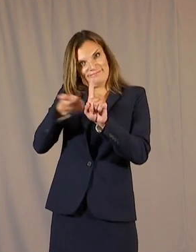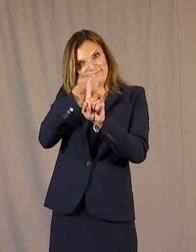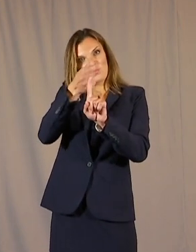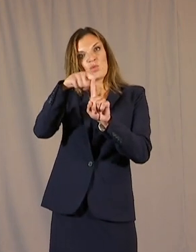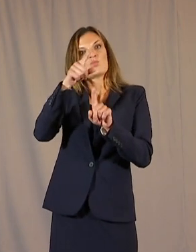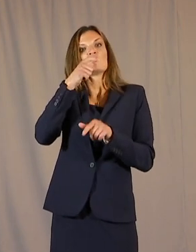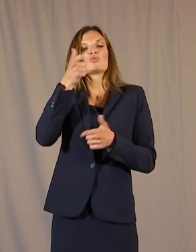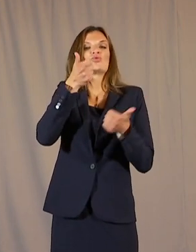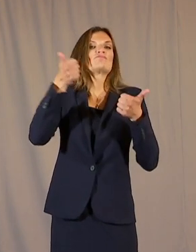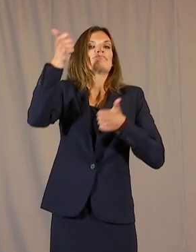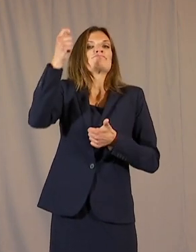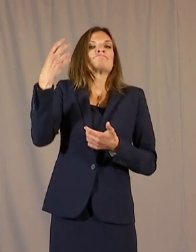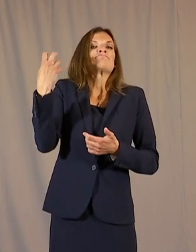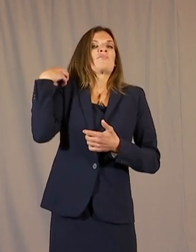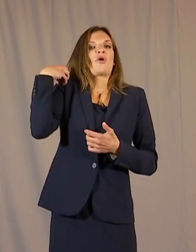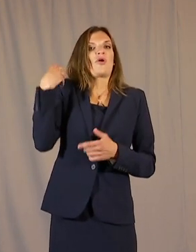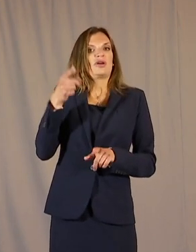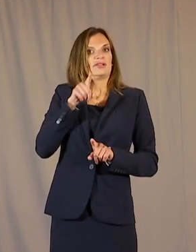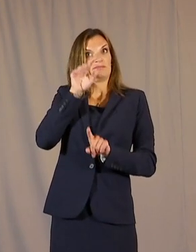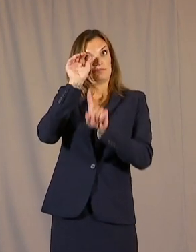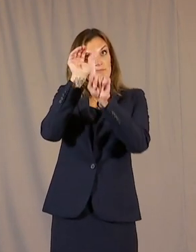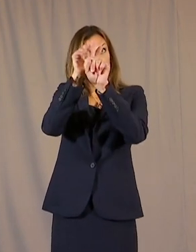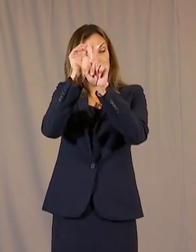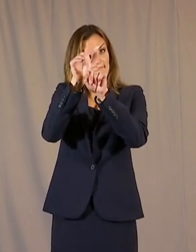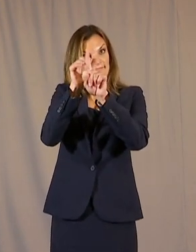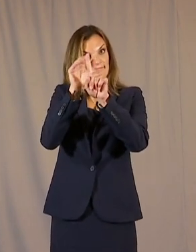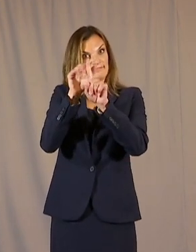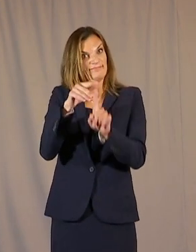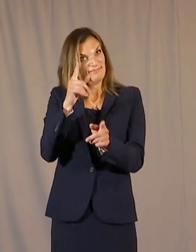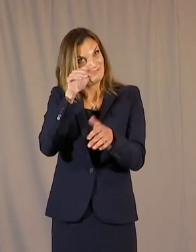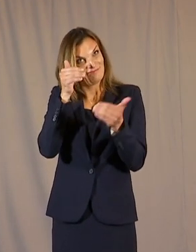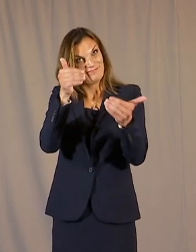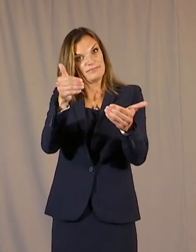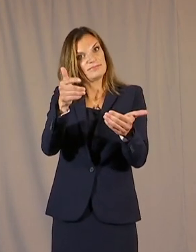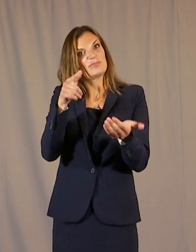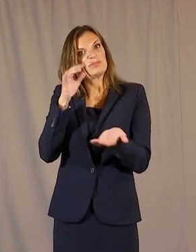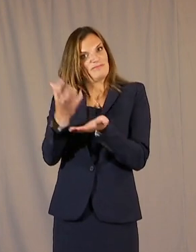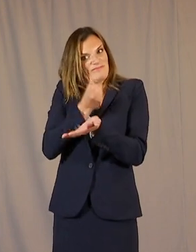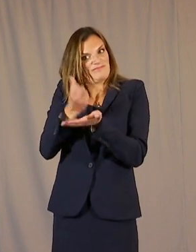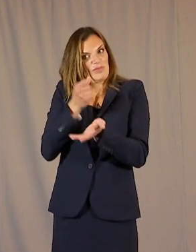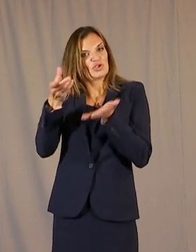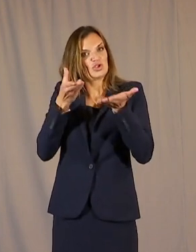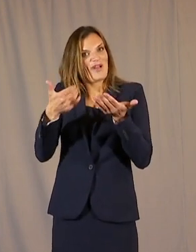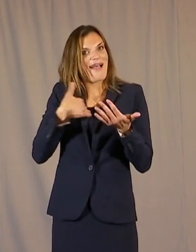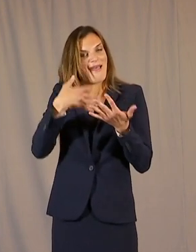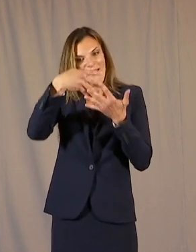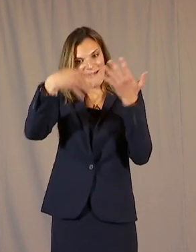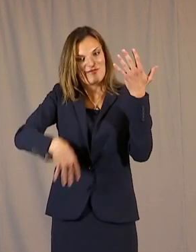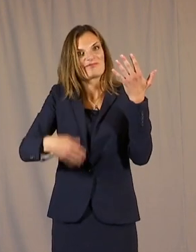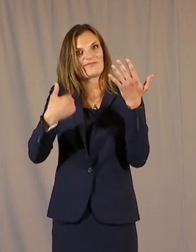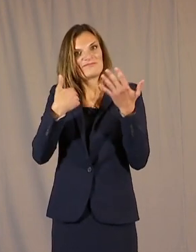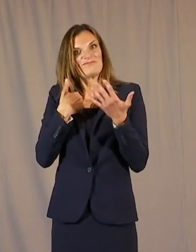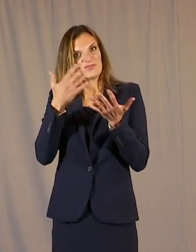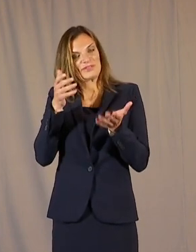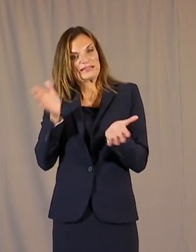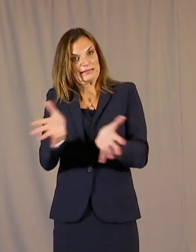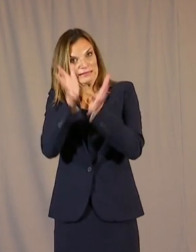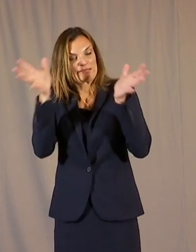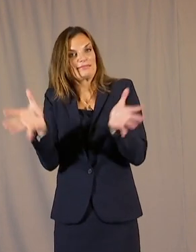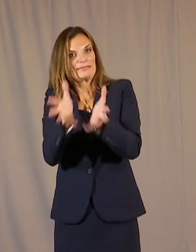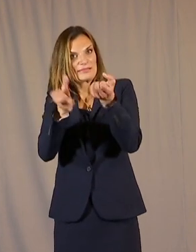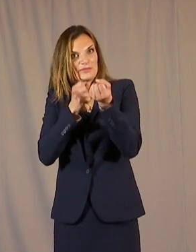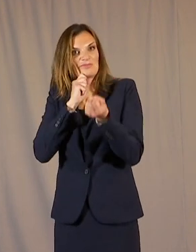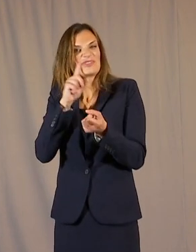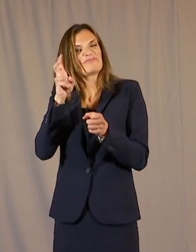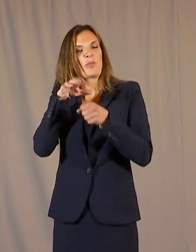allow them the time to take advantage of those services. And just the special needs of that